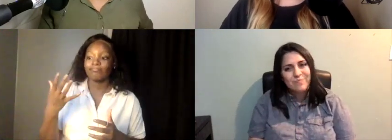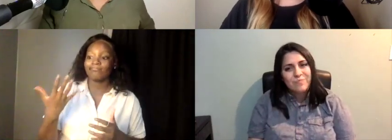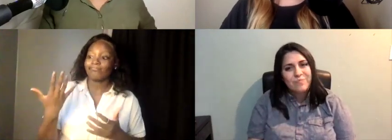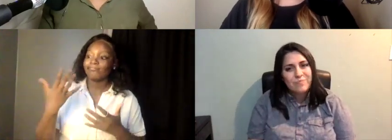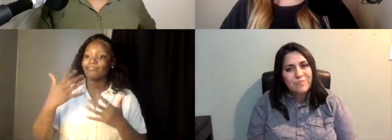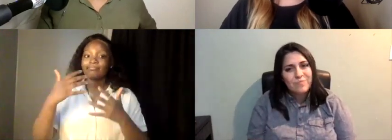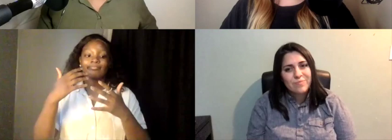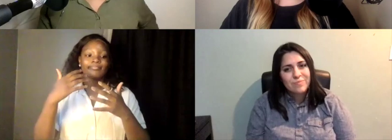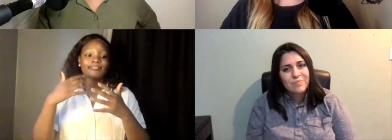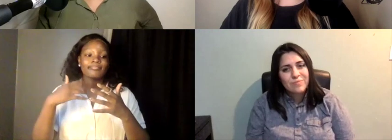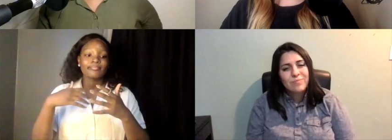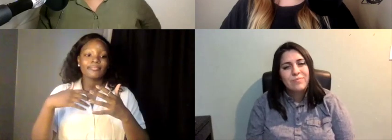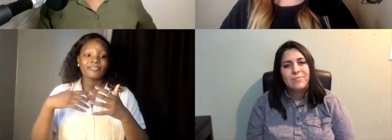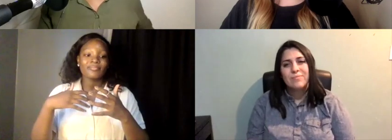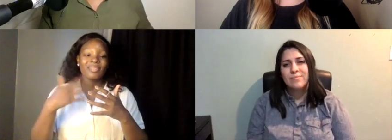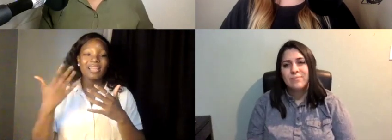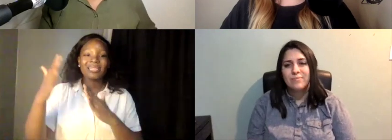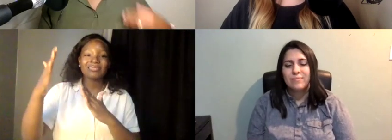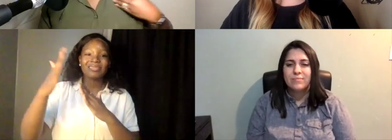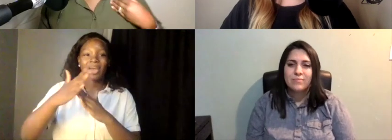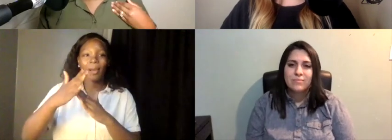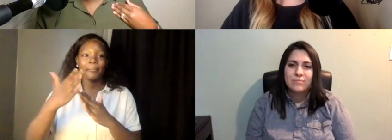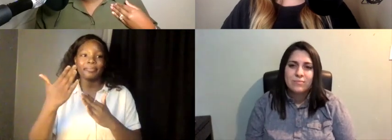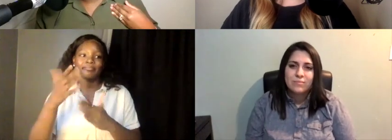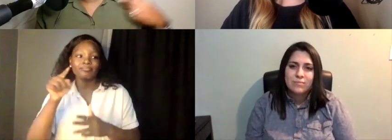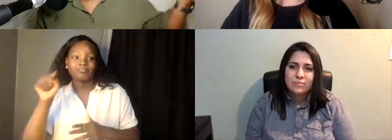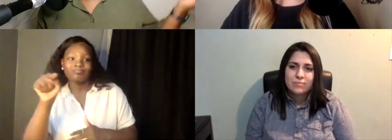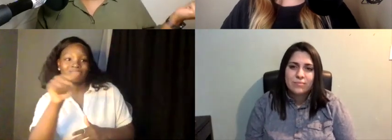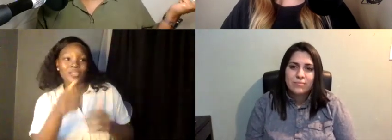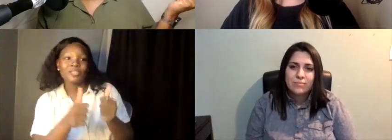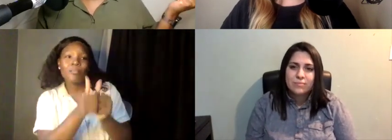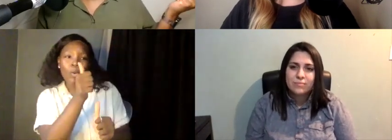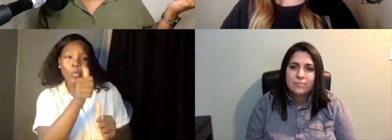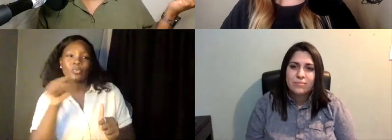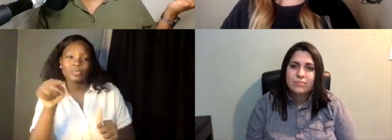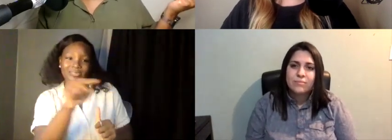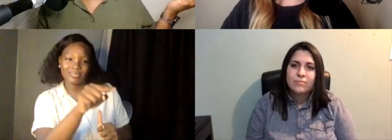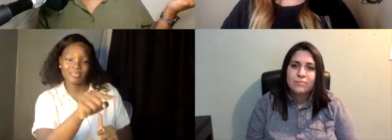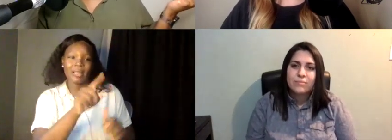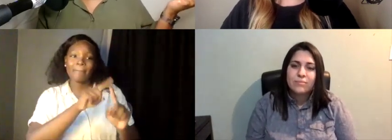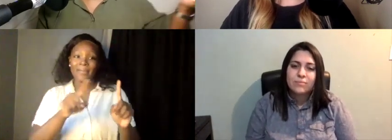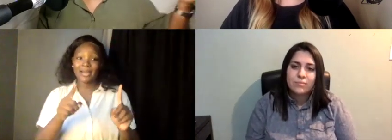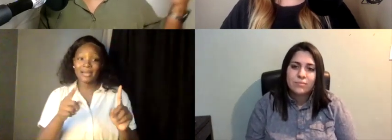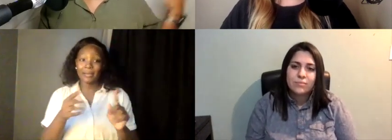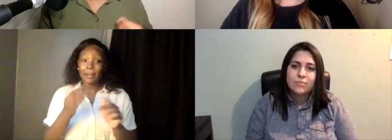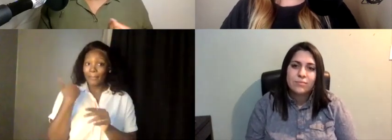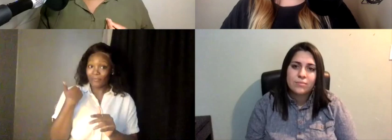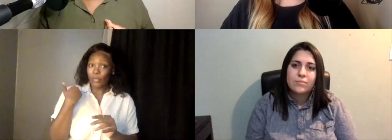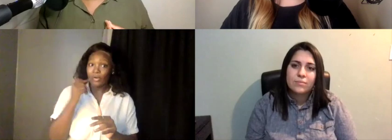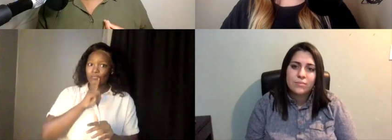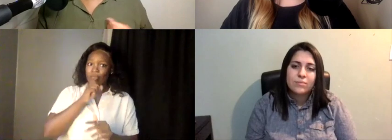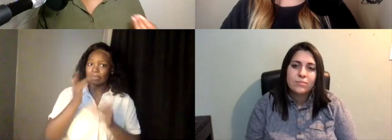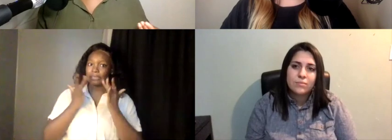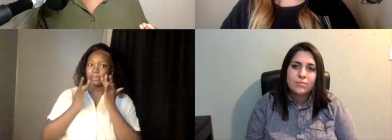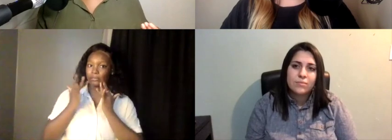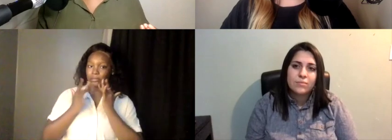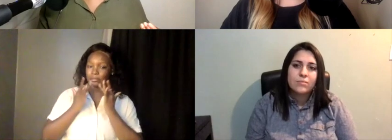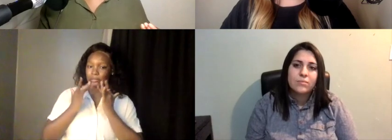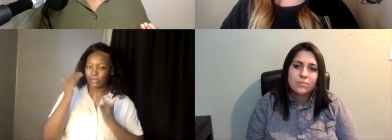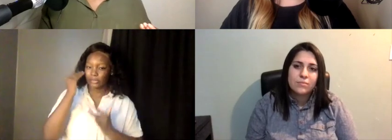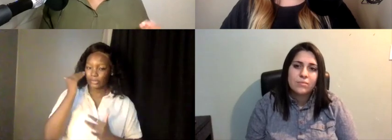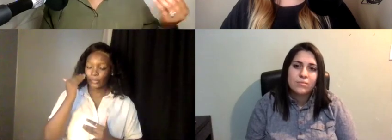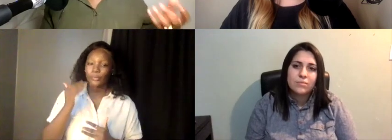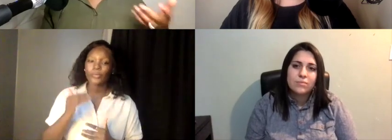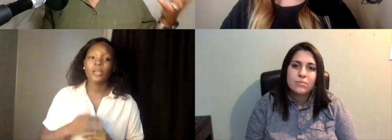being there, like, adds something to it. It's like, why can't I just show up and do my job just like everybody else, right? Why do I have to take on, like, an extra